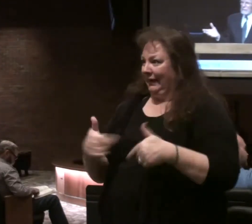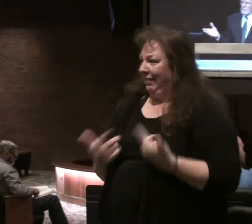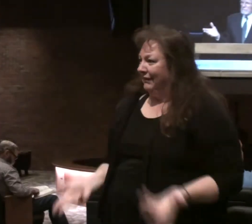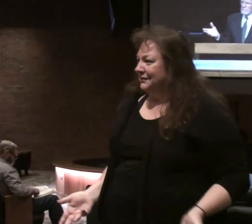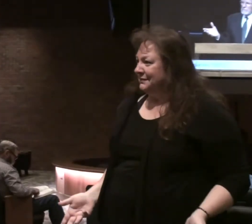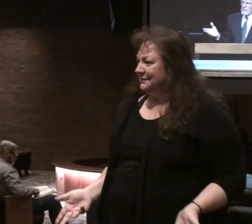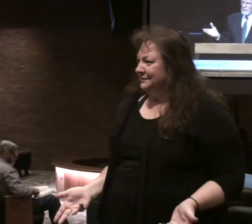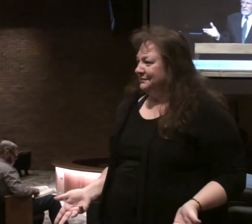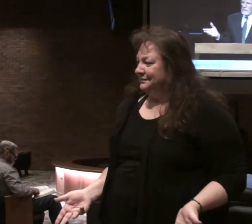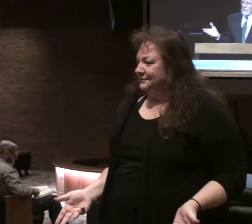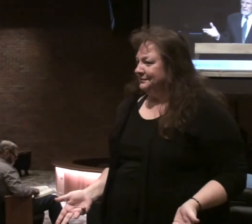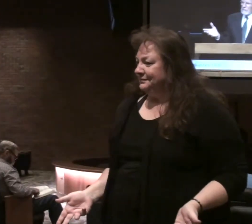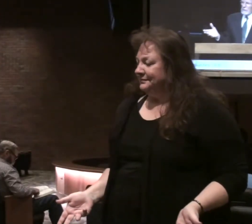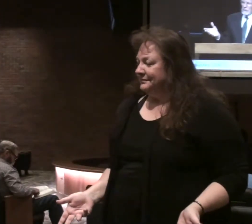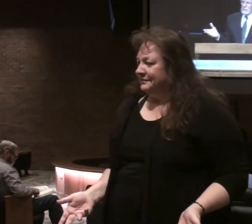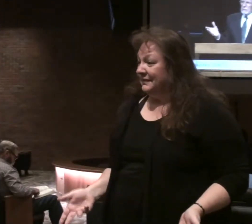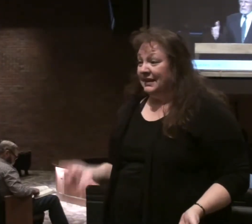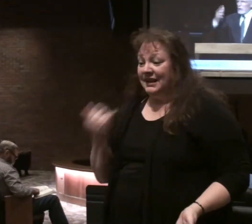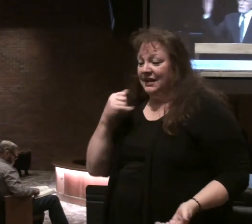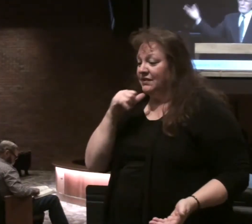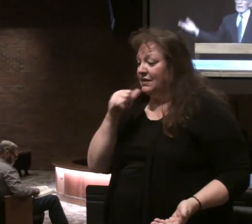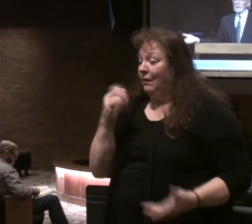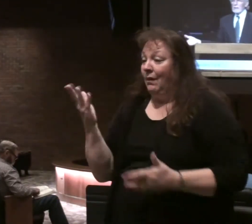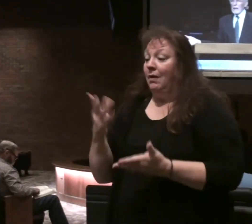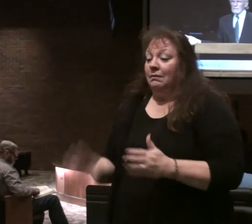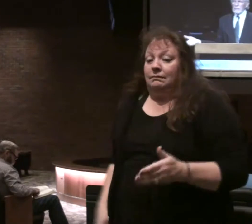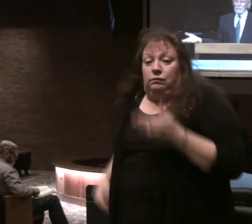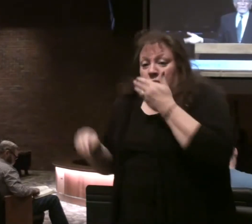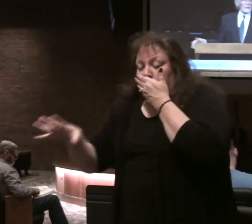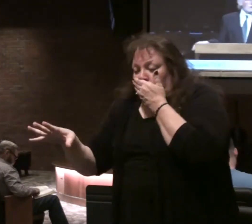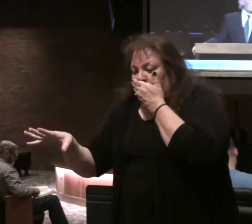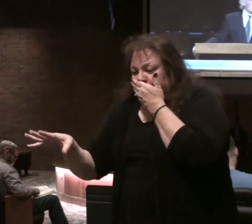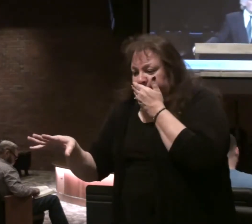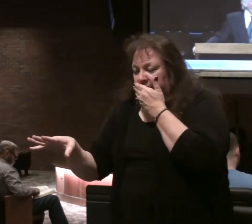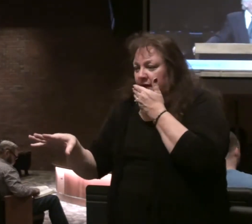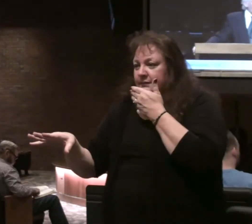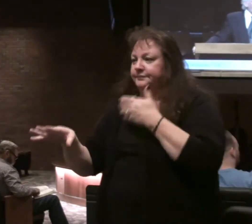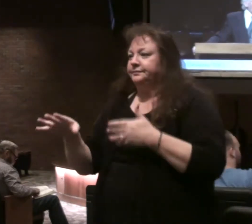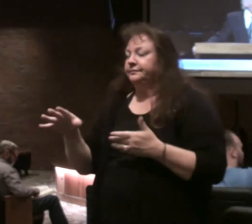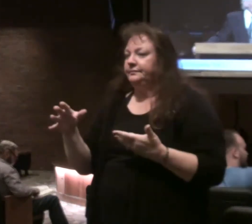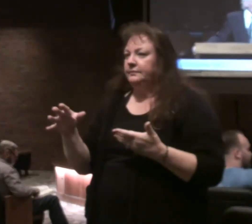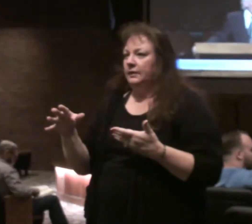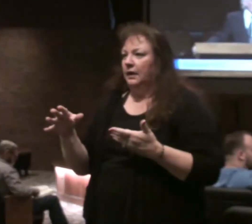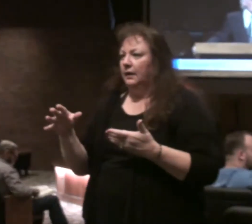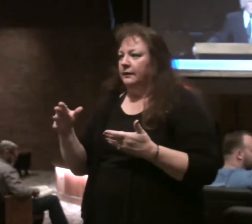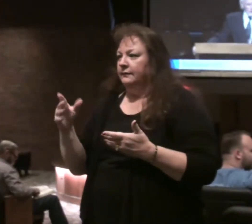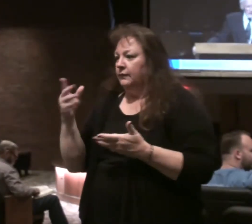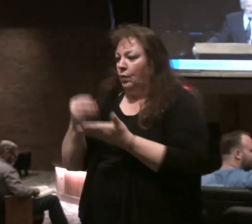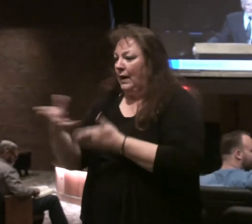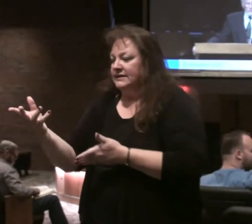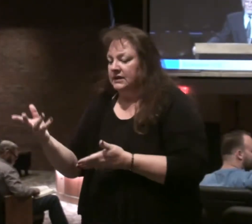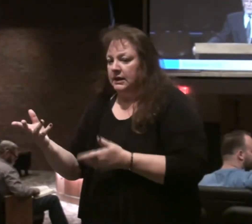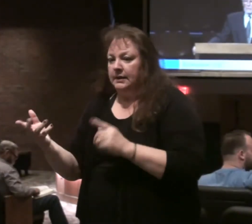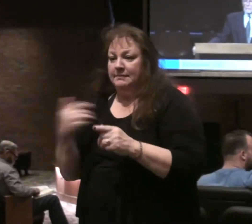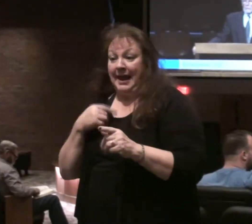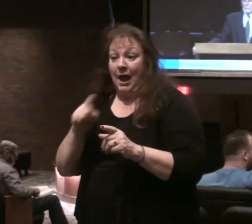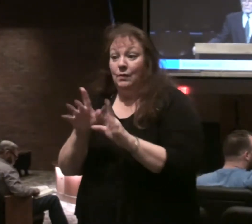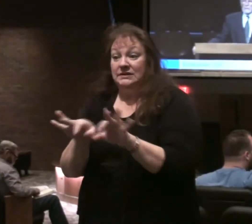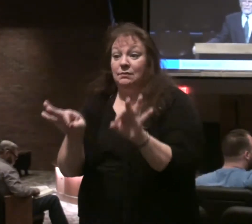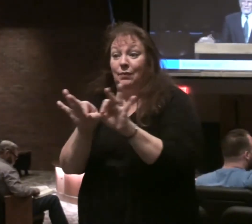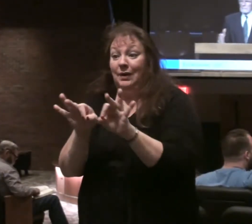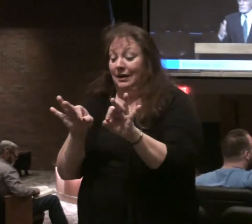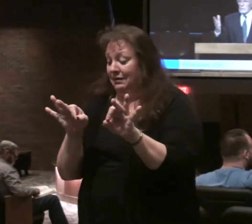life. If you didn't spend all your money on that foolish thing, you would have had it when you needed it for something